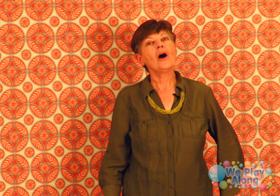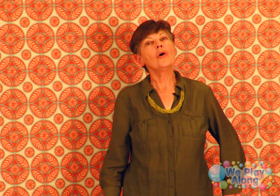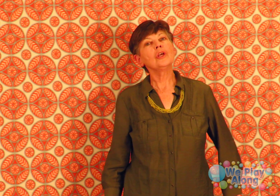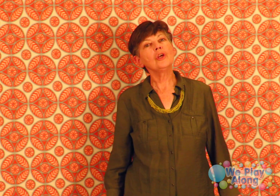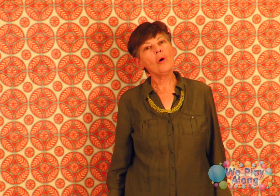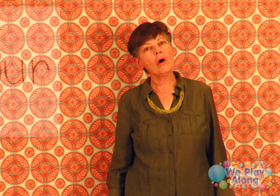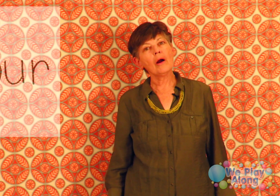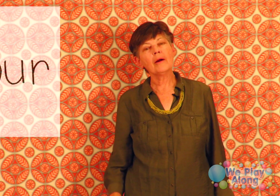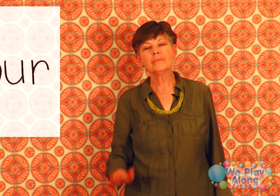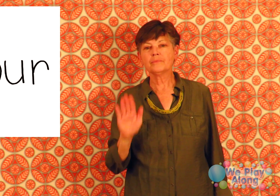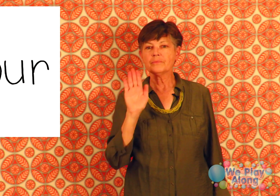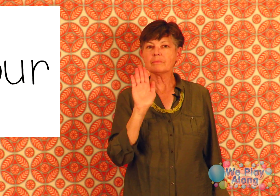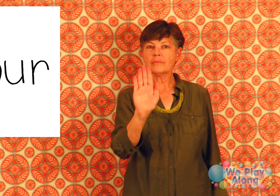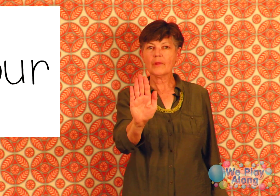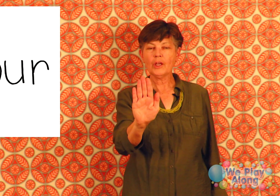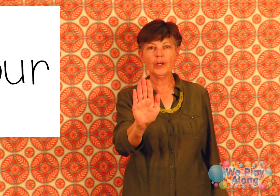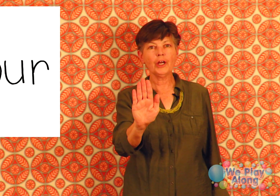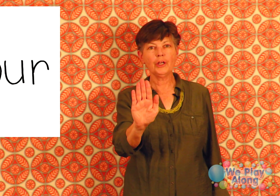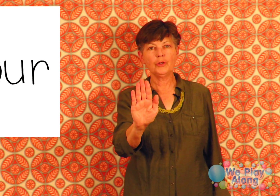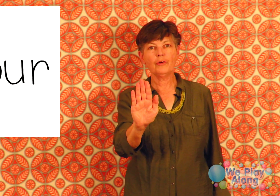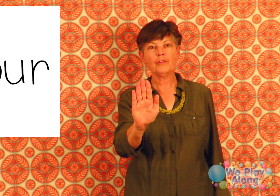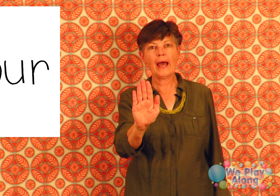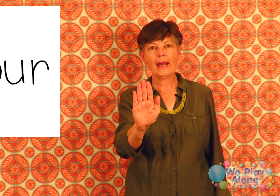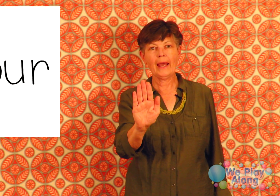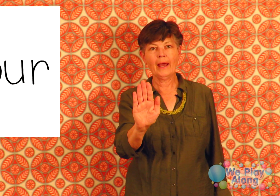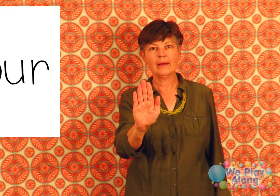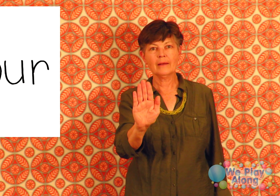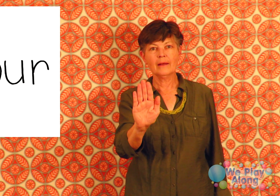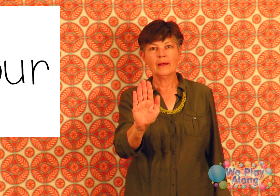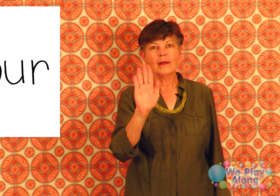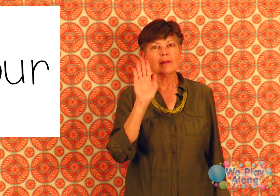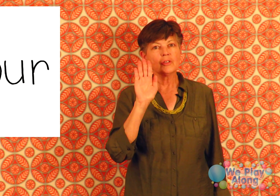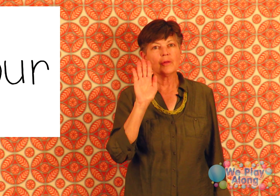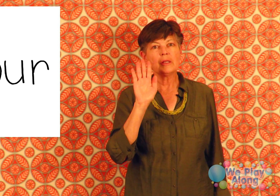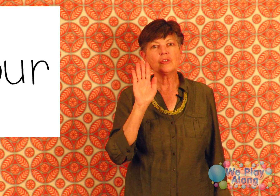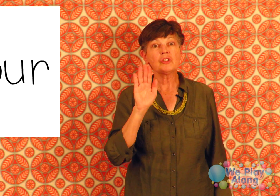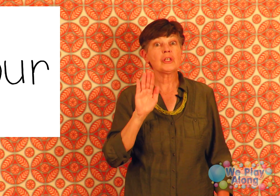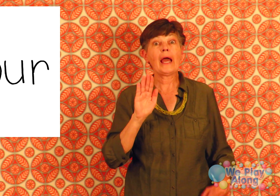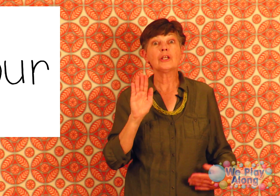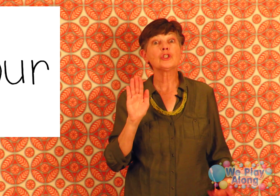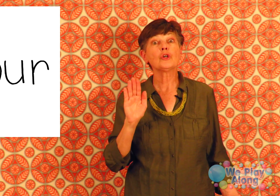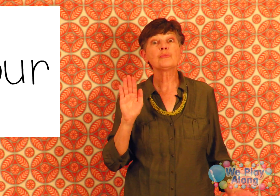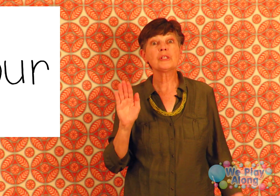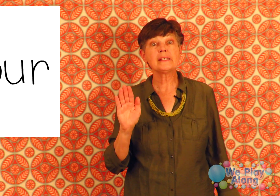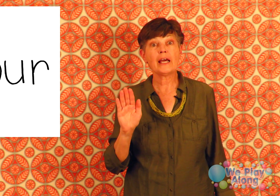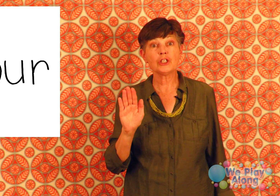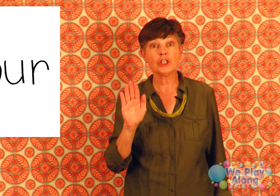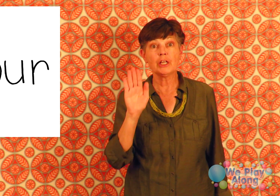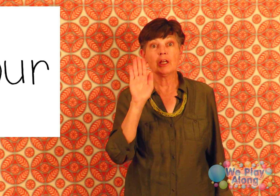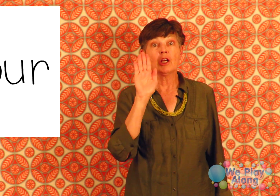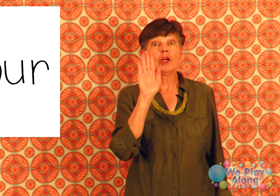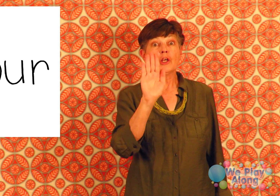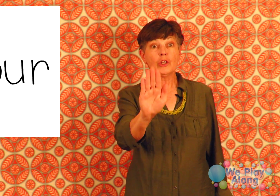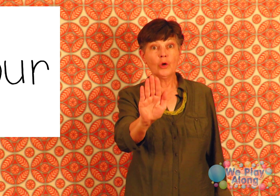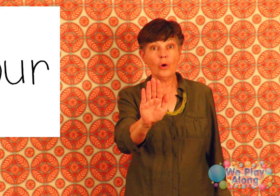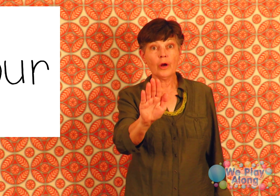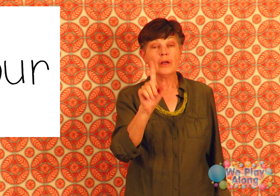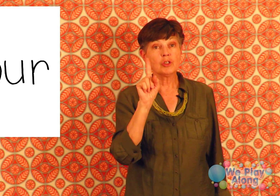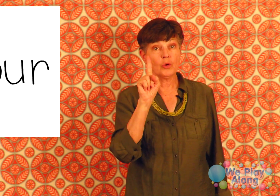Now, you're going to do a flat hand. So this kind of shows possession. So